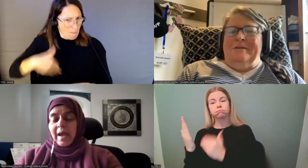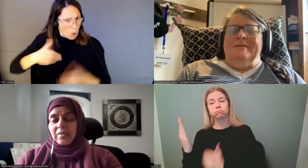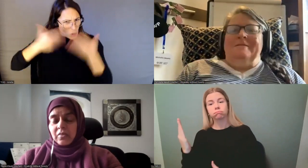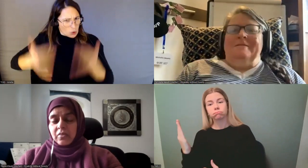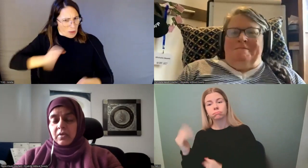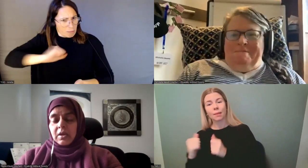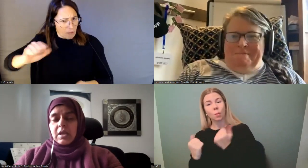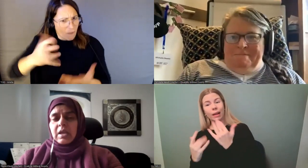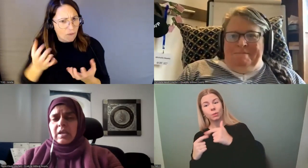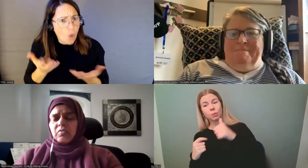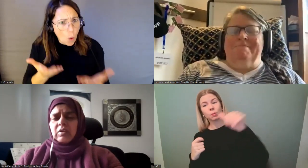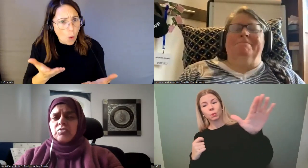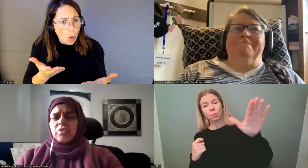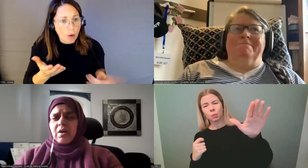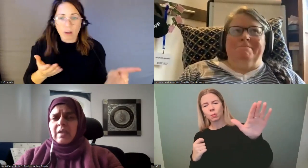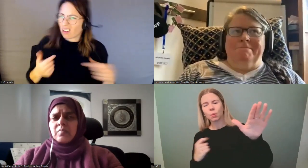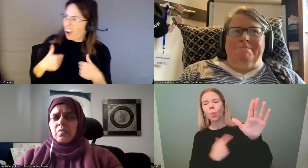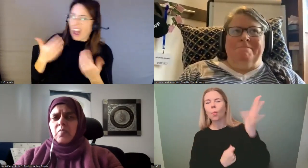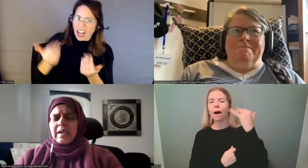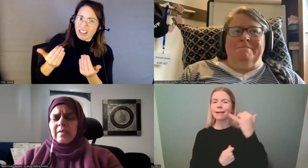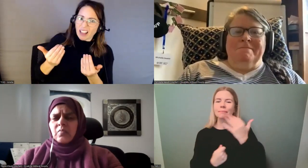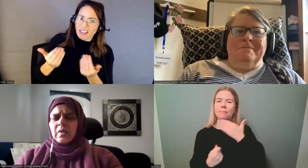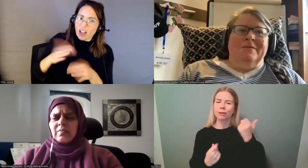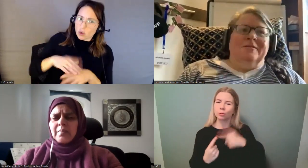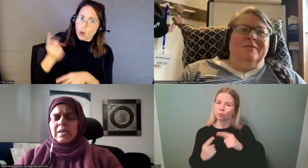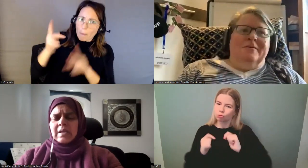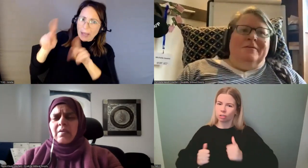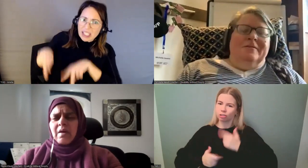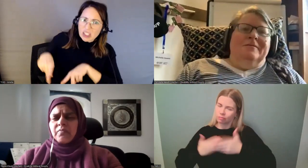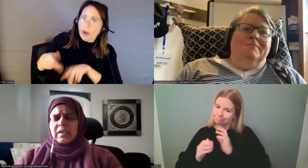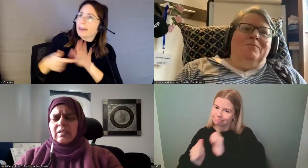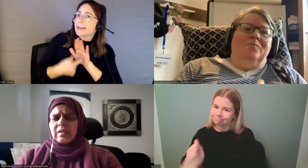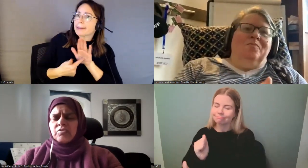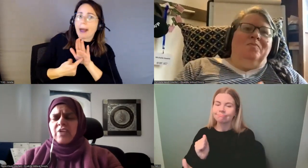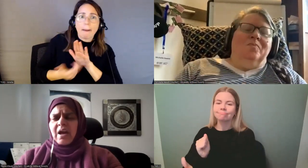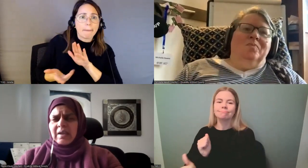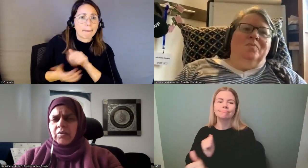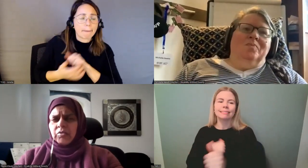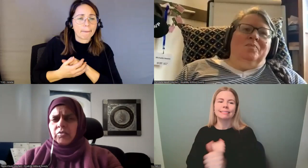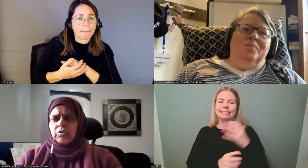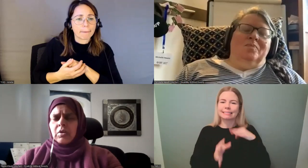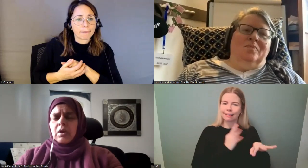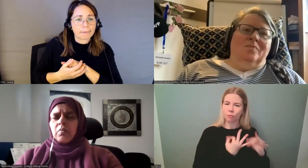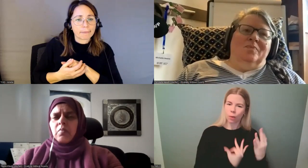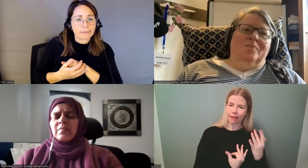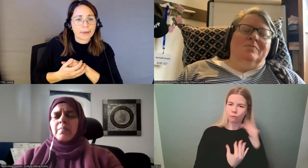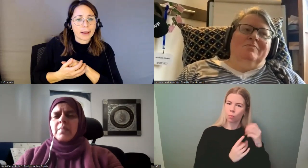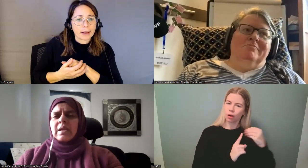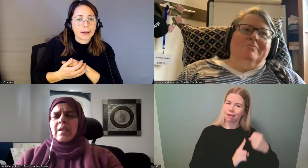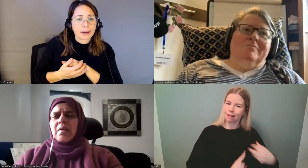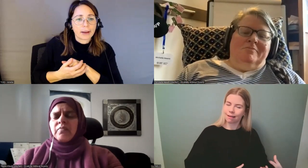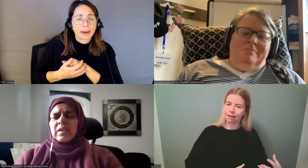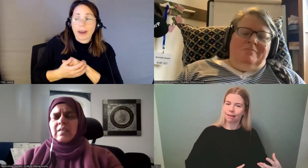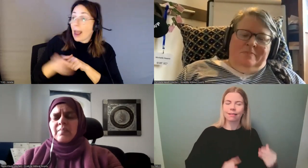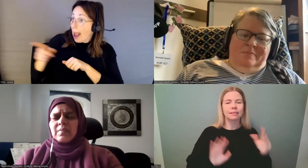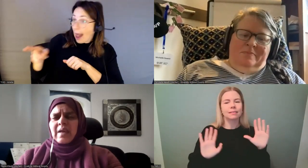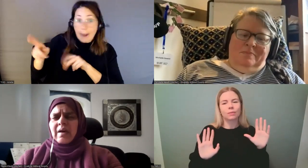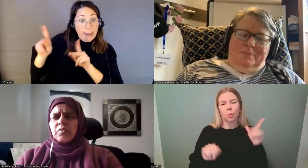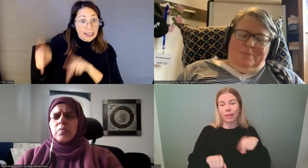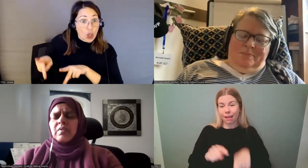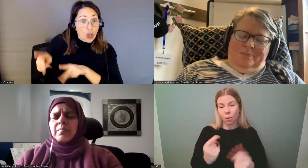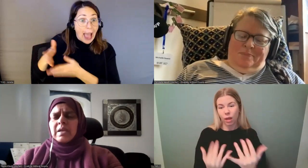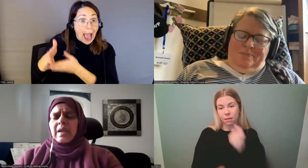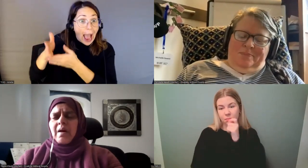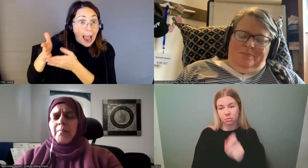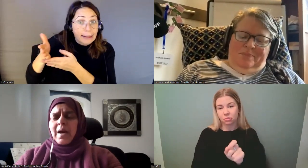last breath? Is there time to wait when somebody cannot feed their child, when somebody cannot feed